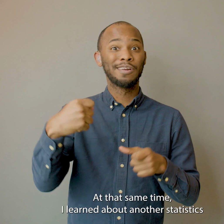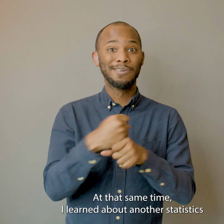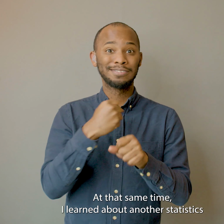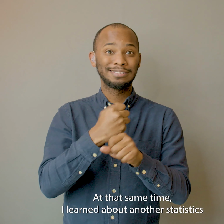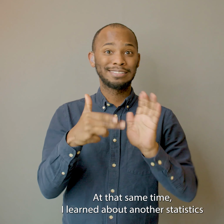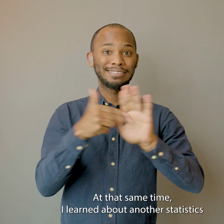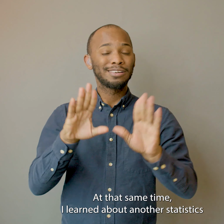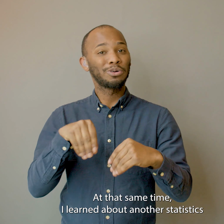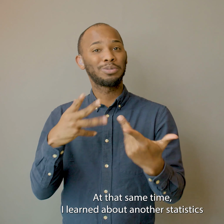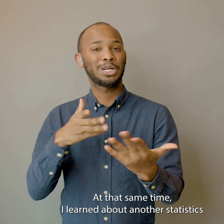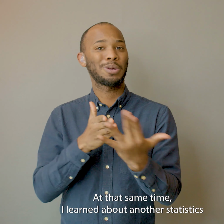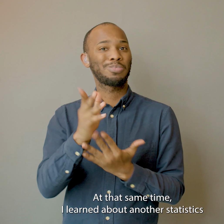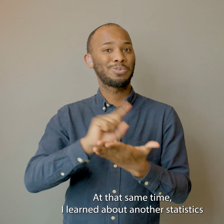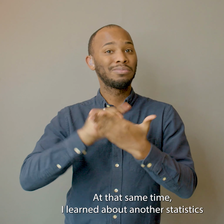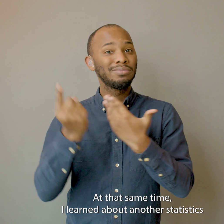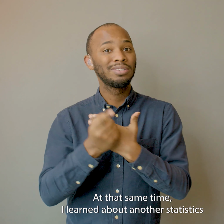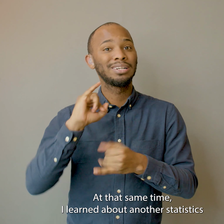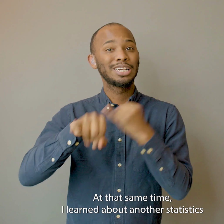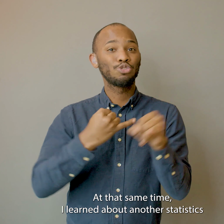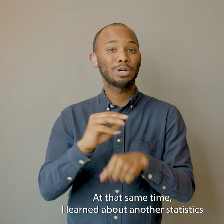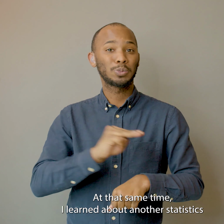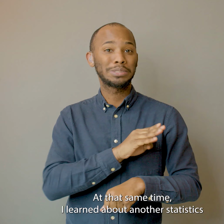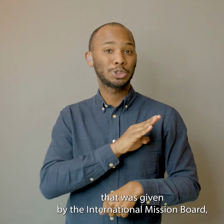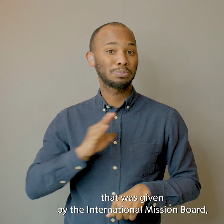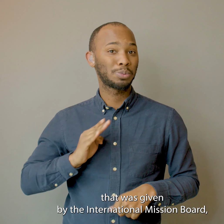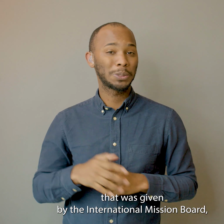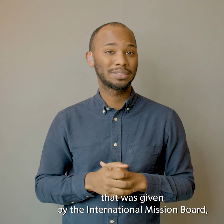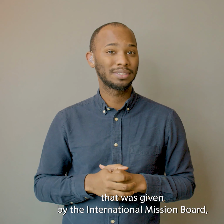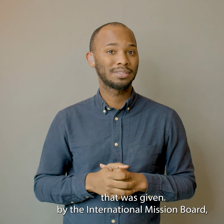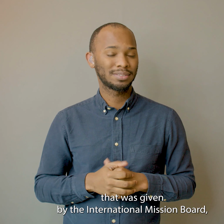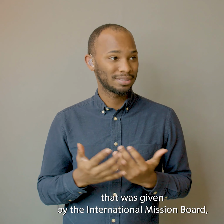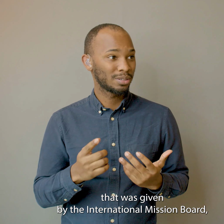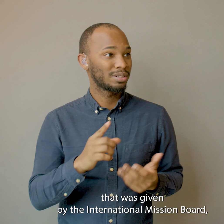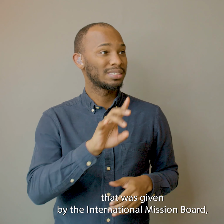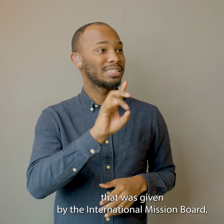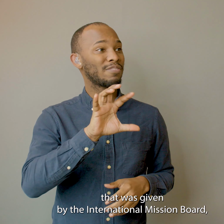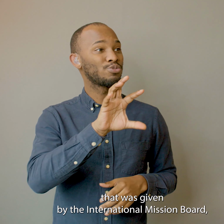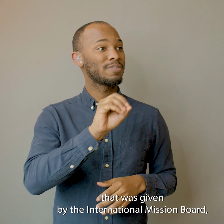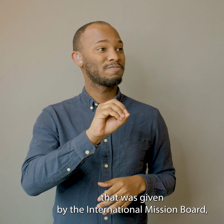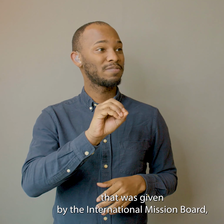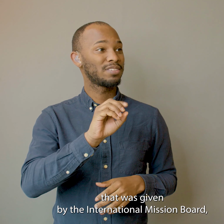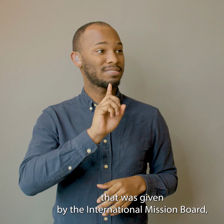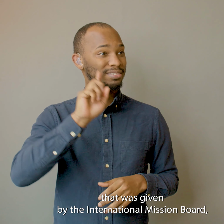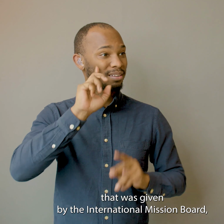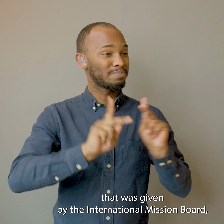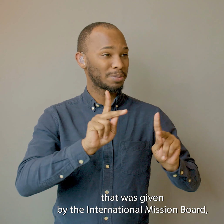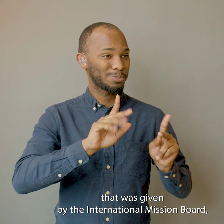At that same time, I learned about another statistic that was given to the International Mission Board. 750